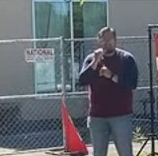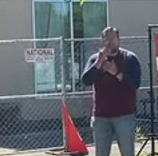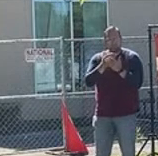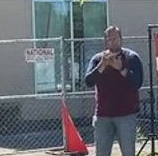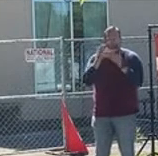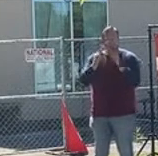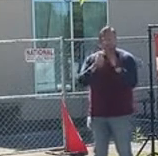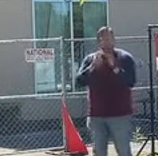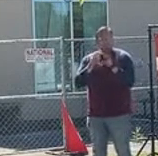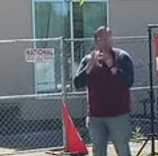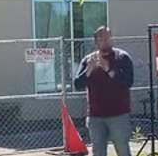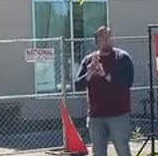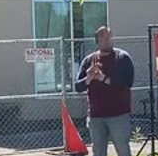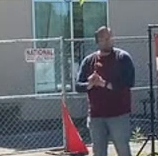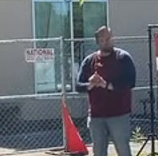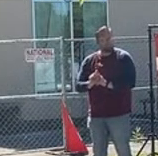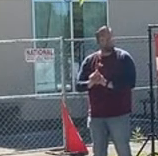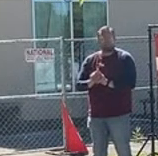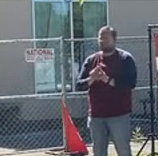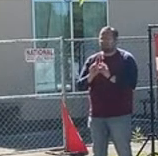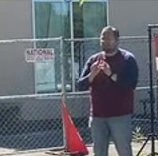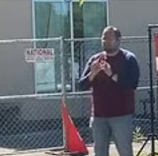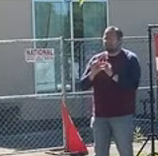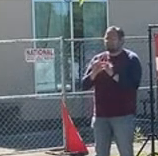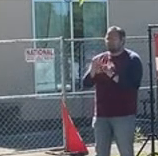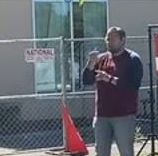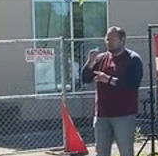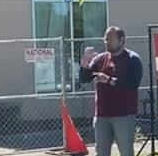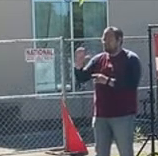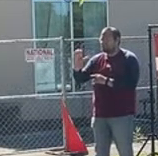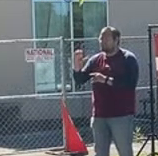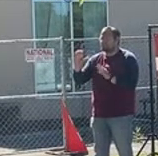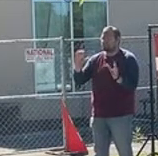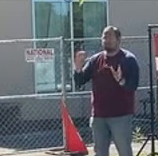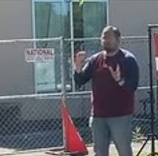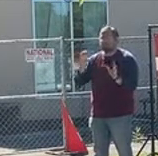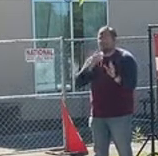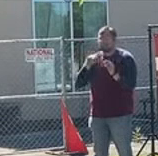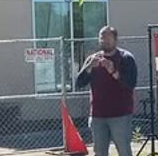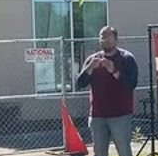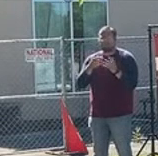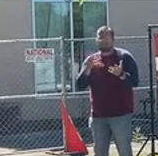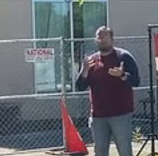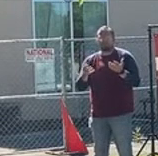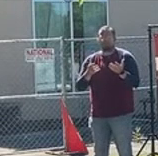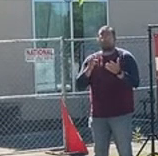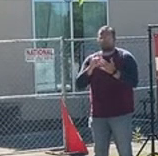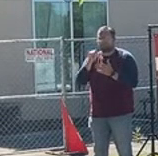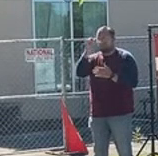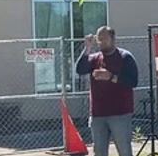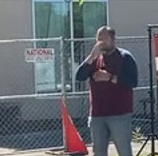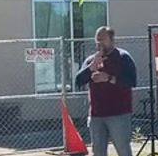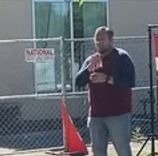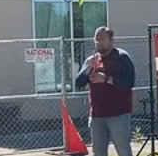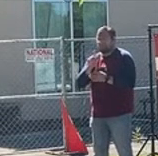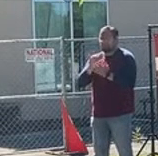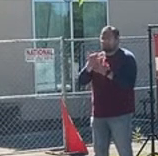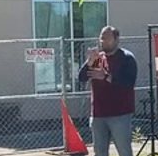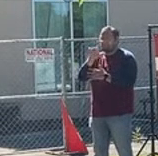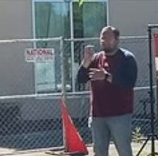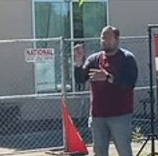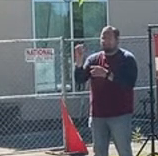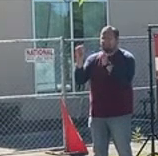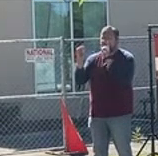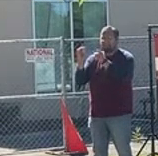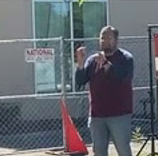well. And the general contractor, you talk about the man, the myth, the legend, that would be Lee. And Lee,